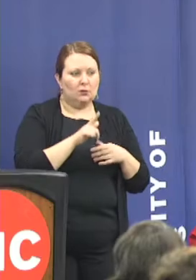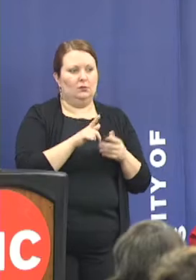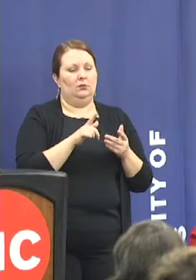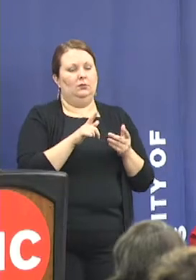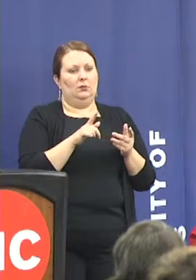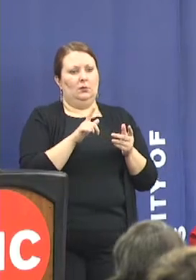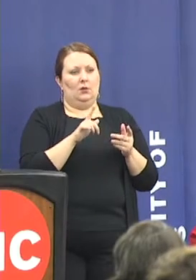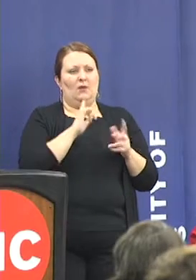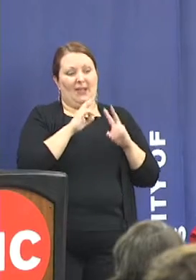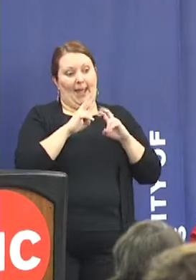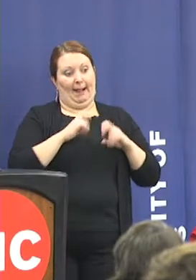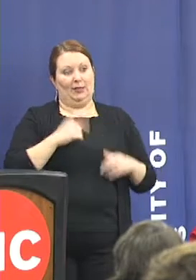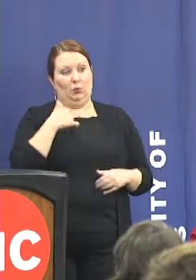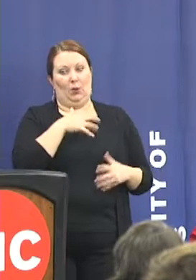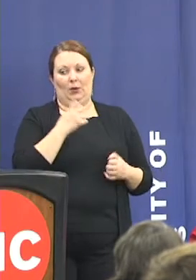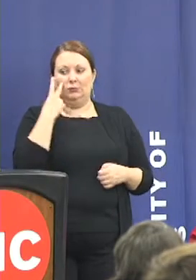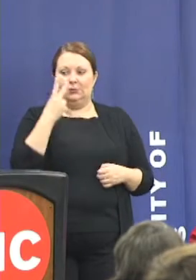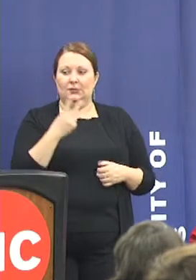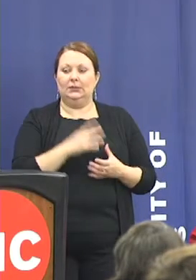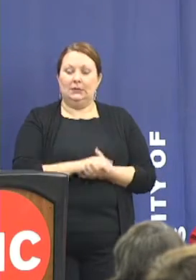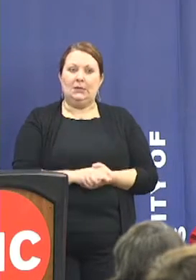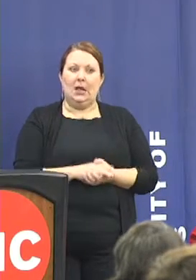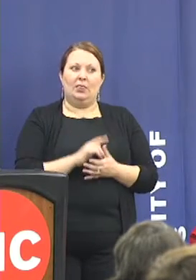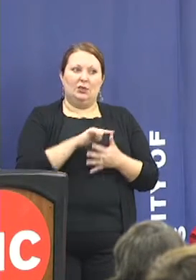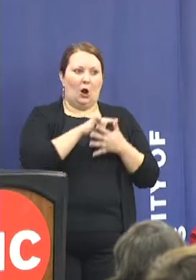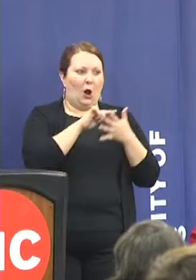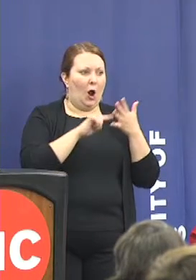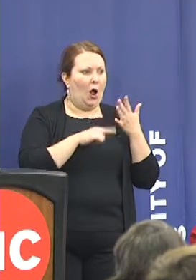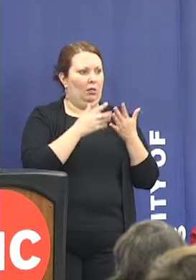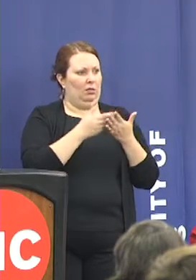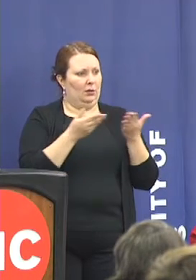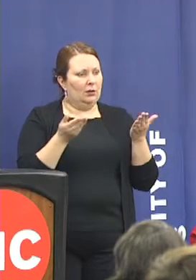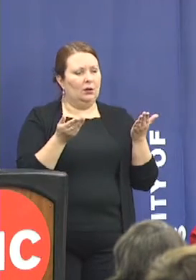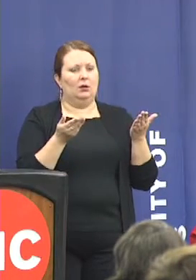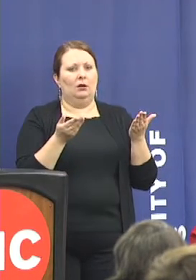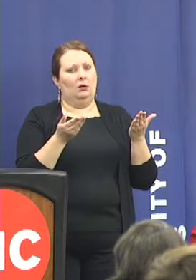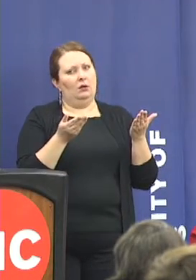know, as analysts we would like to see, right? Those are all those kinds of